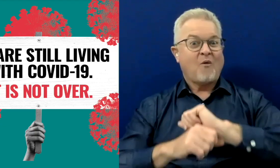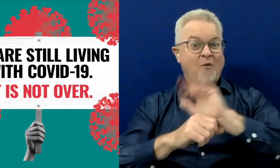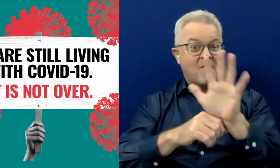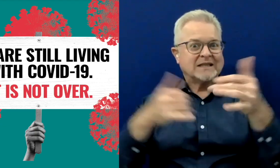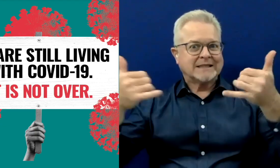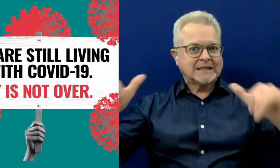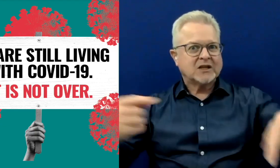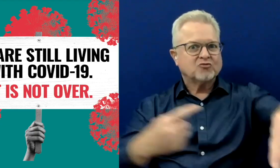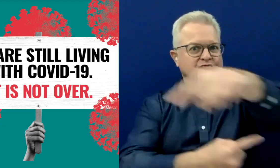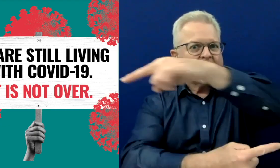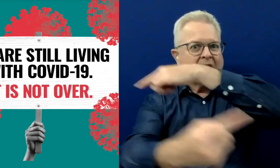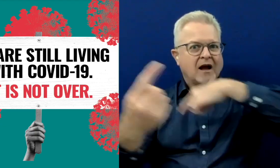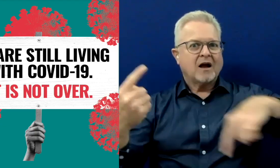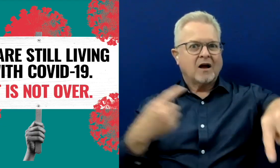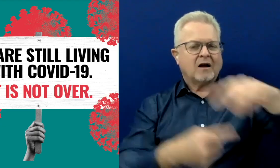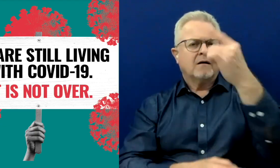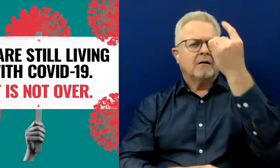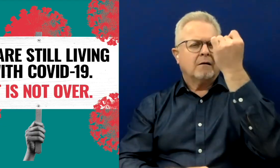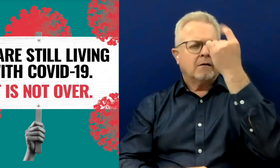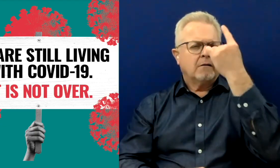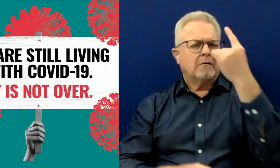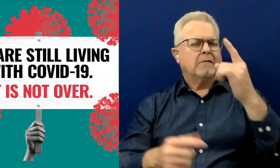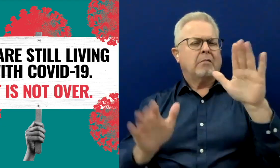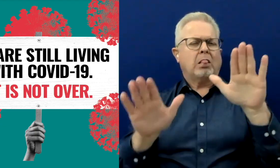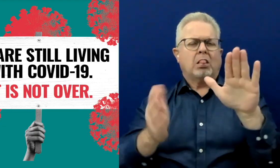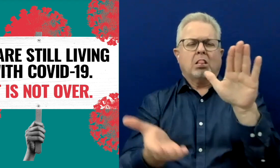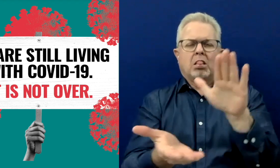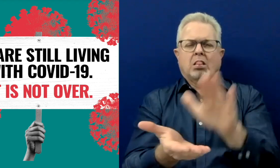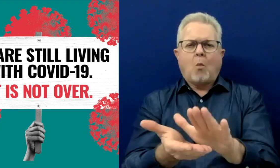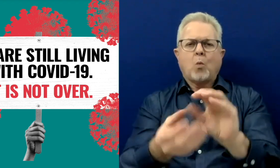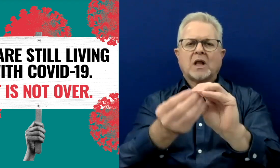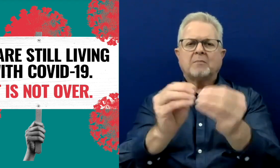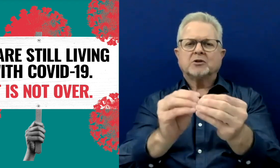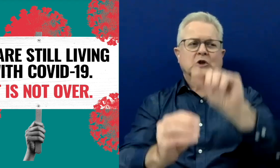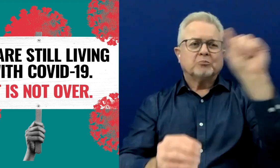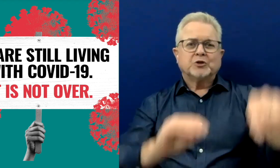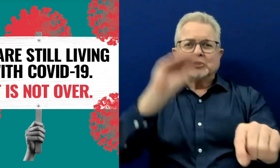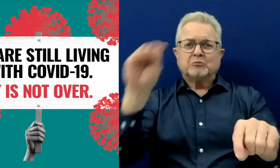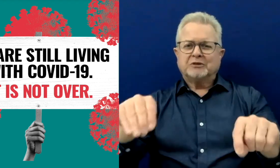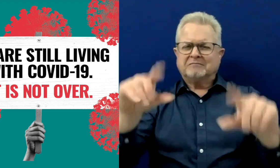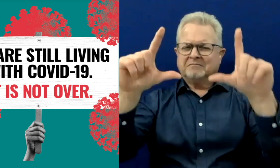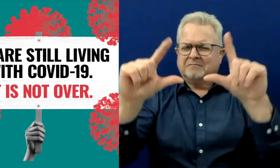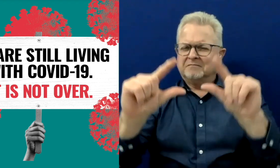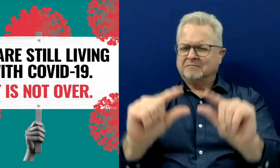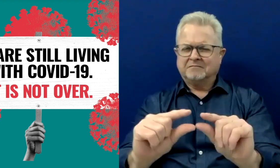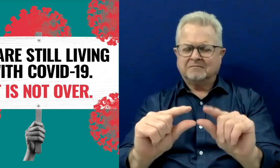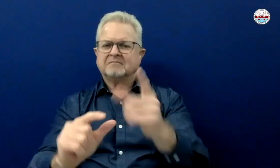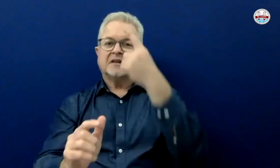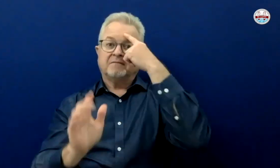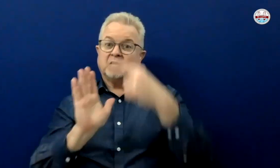non-existent and we can party. That is not the case. The existence of COVID is still in existence and still